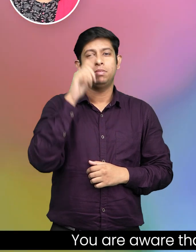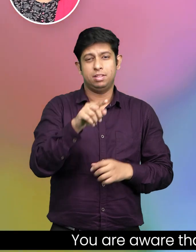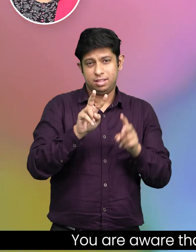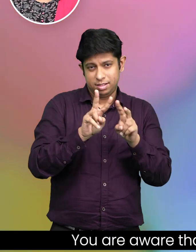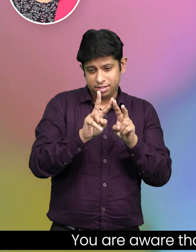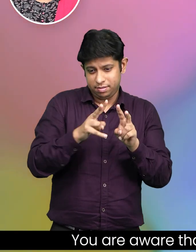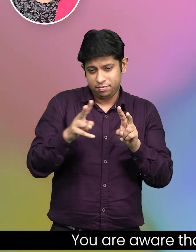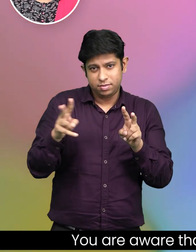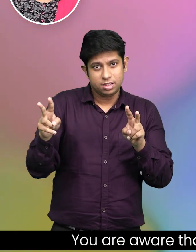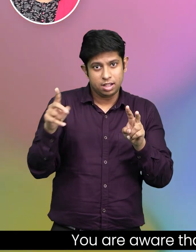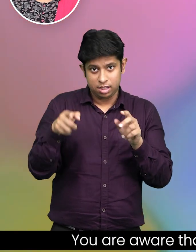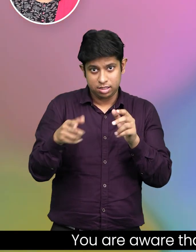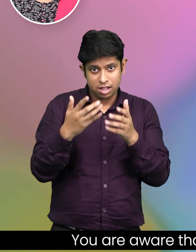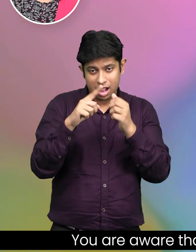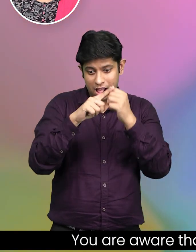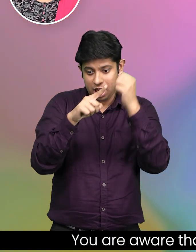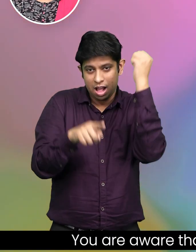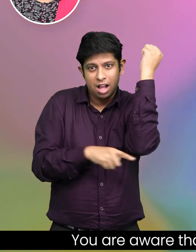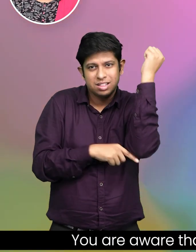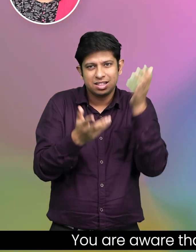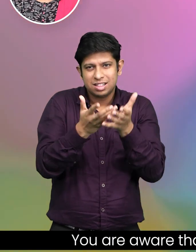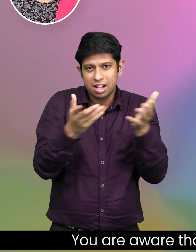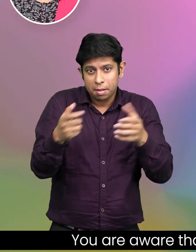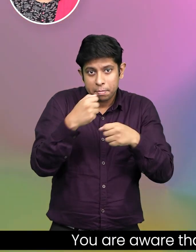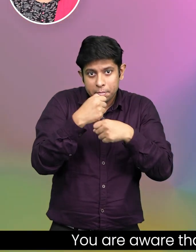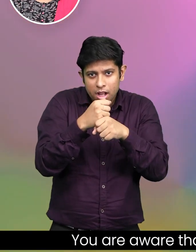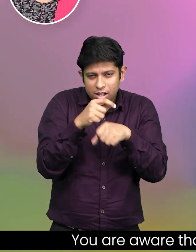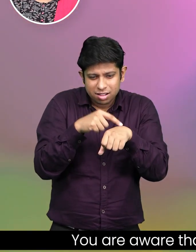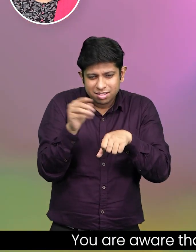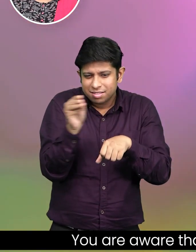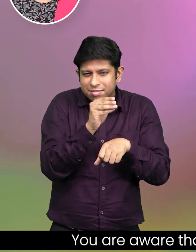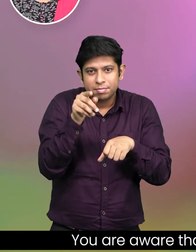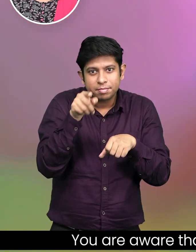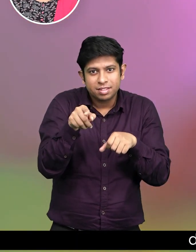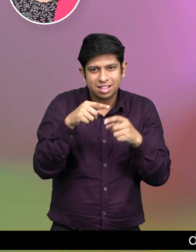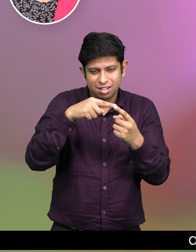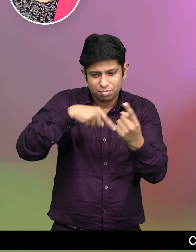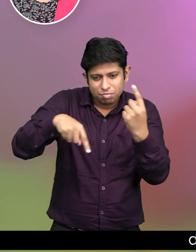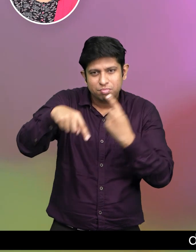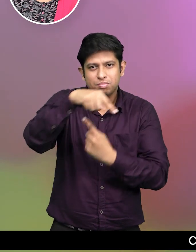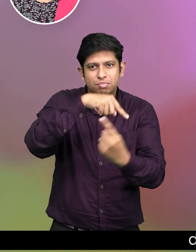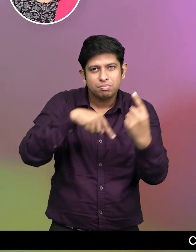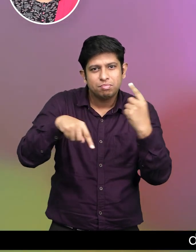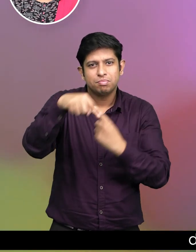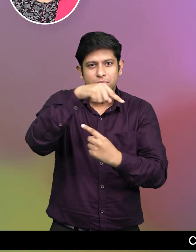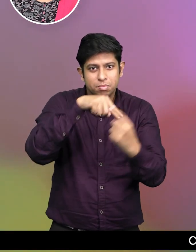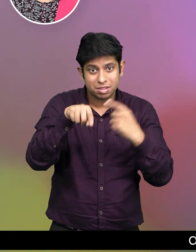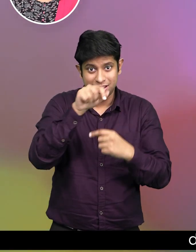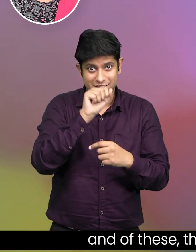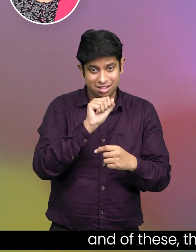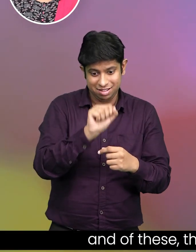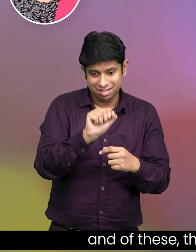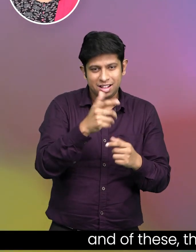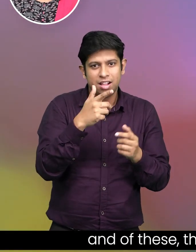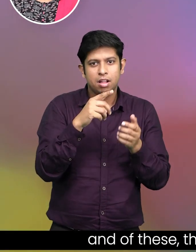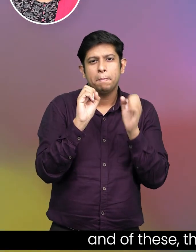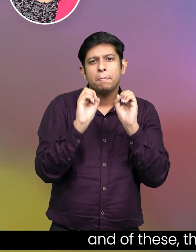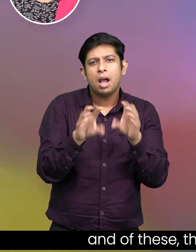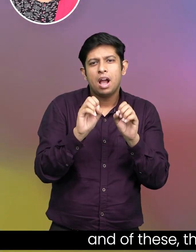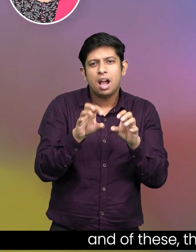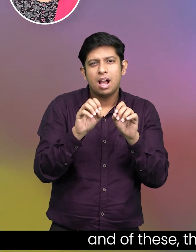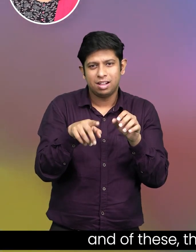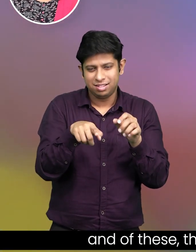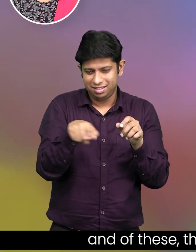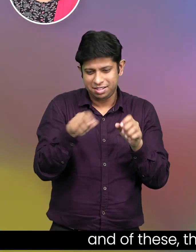You are aware that a variety of end products are formed during the metabolism, and of